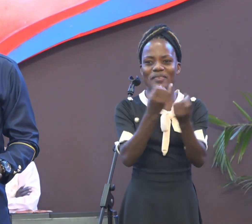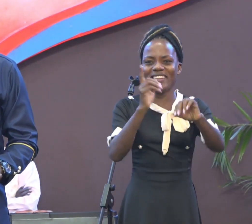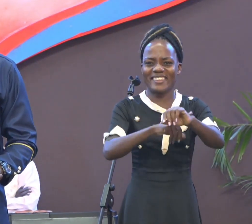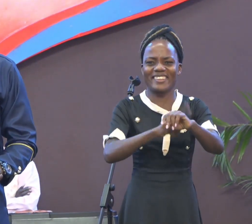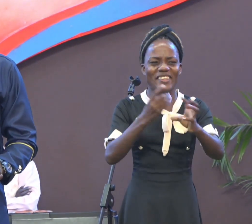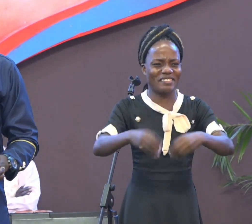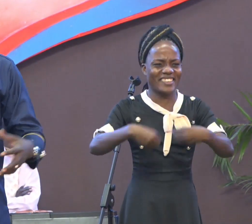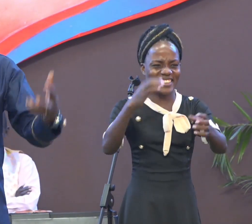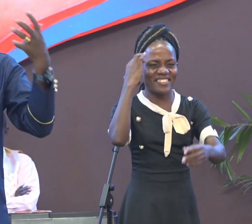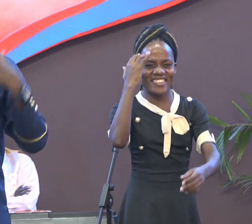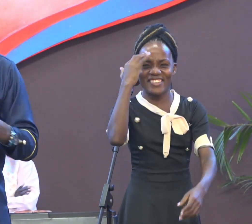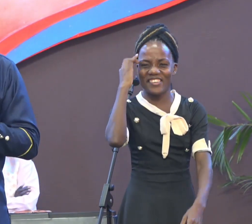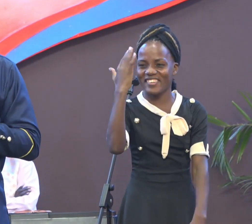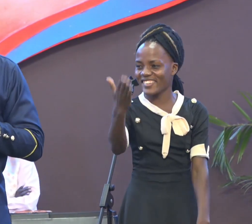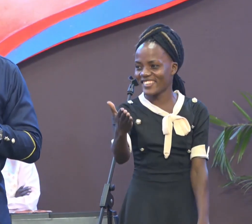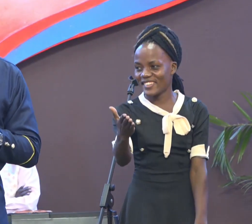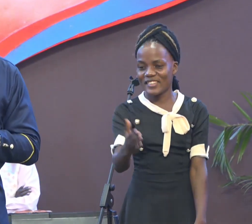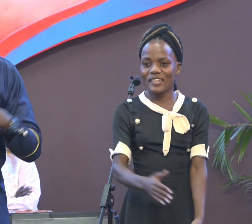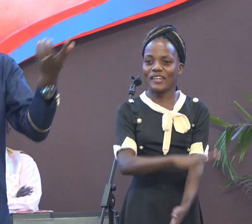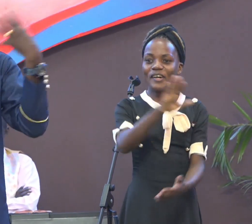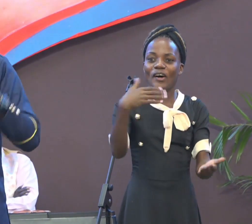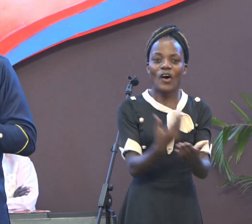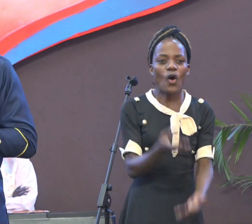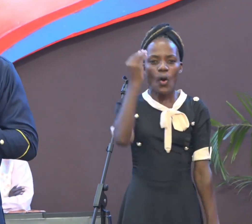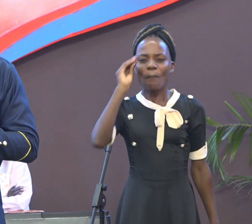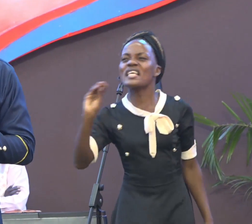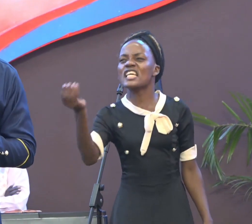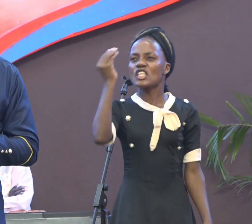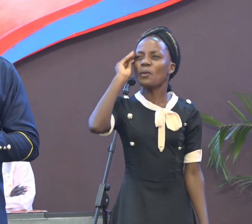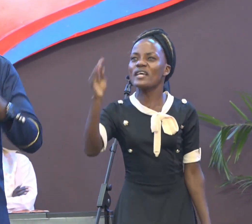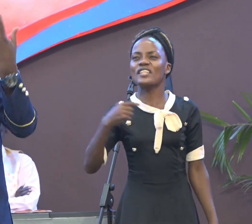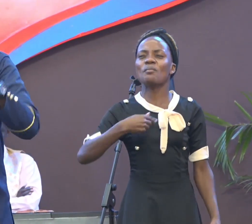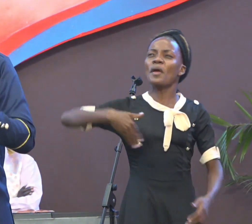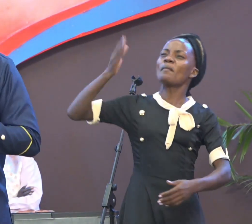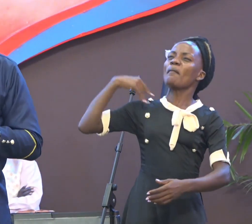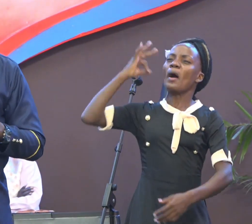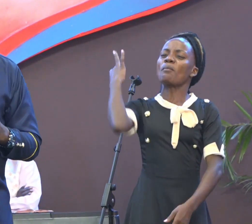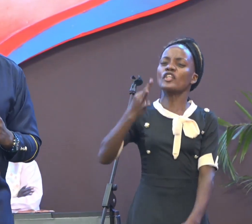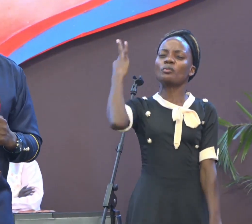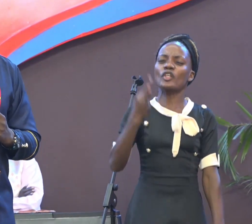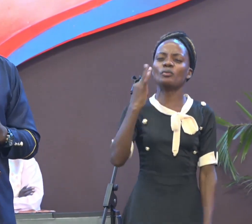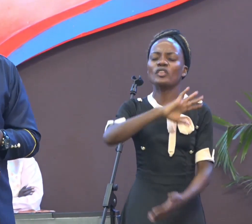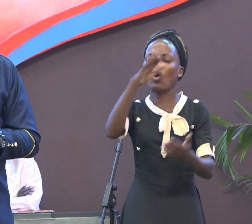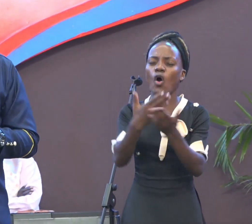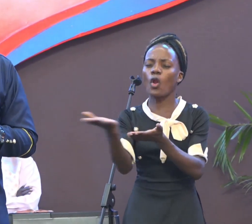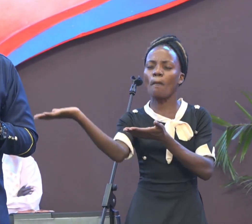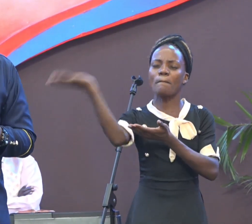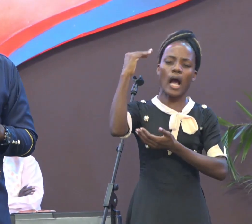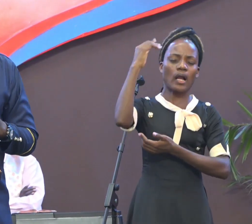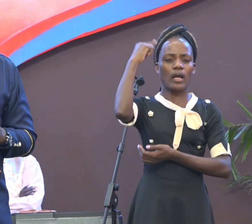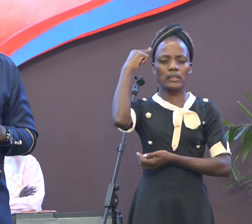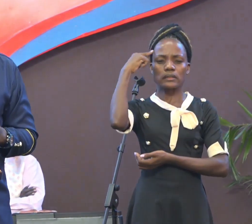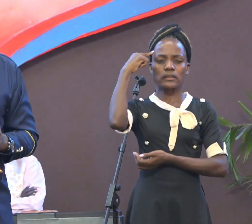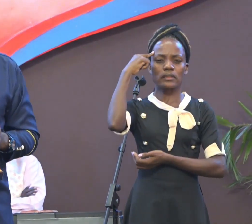We give you theory many a times. Now every message that I've ever preached, it came